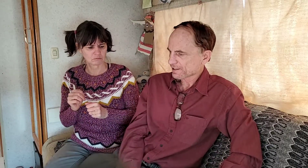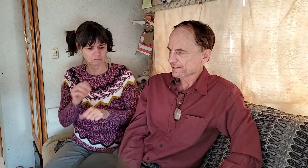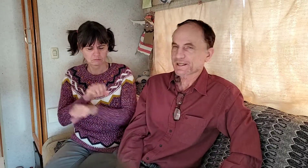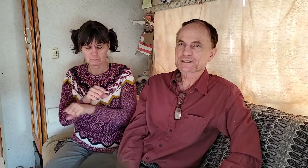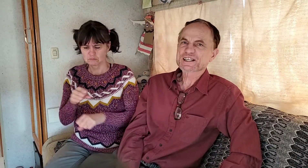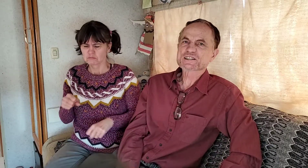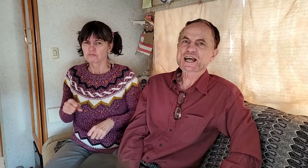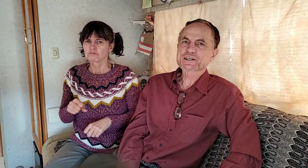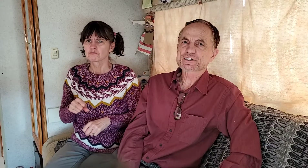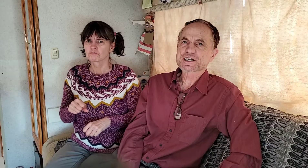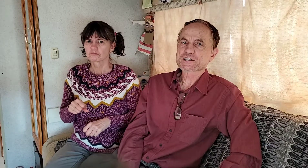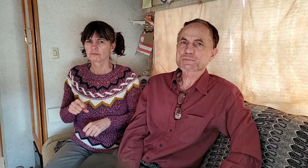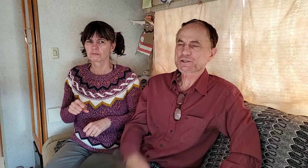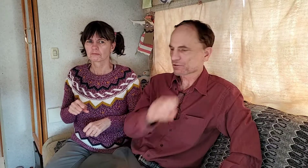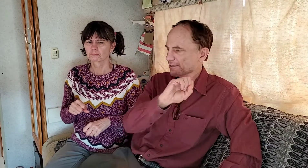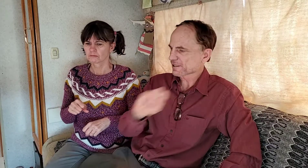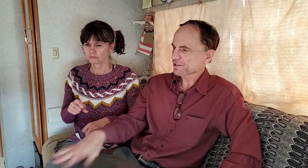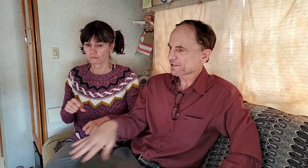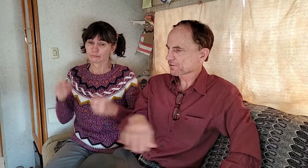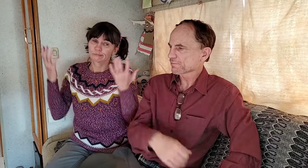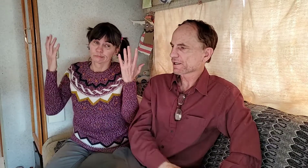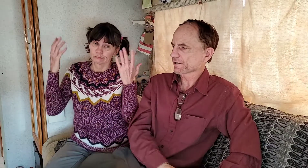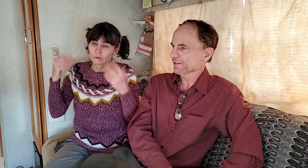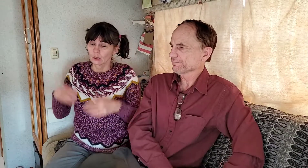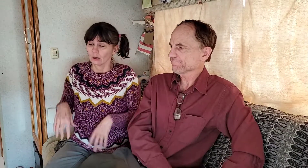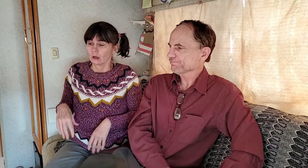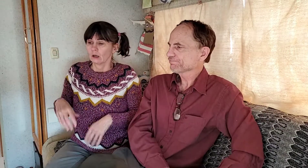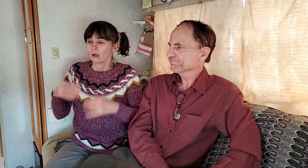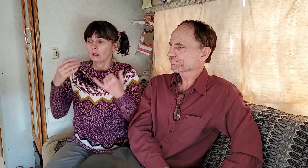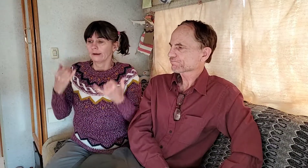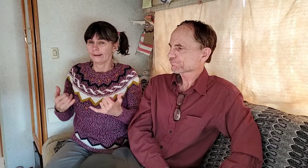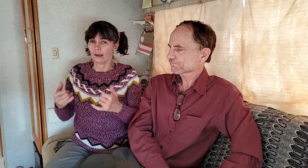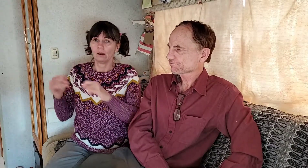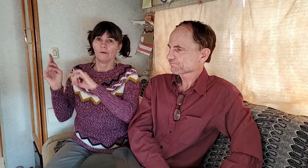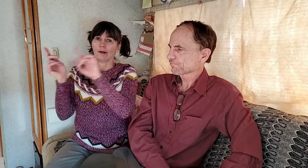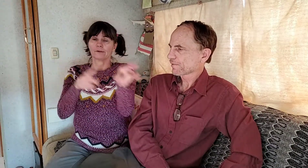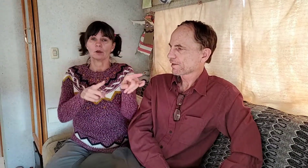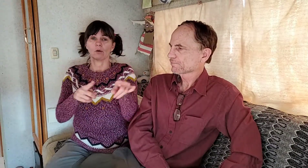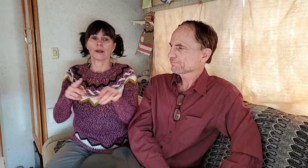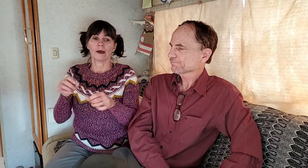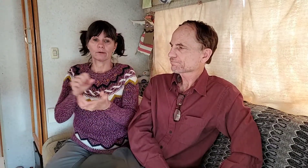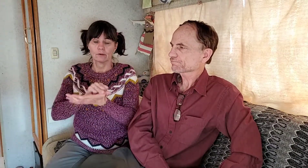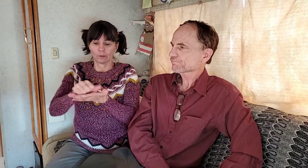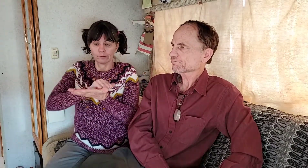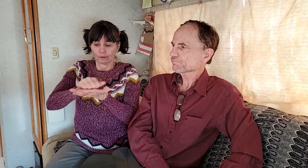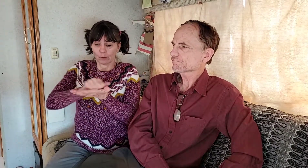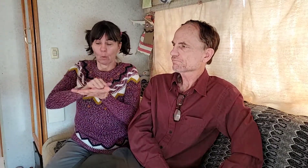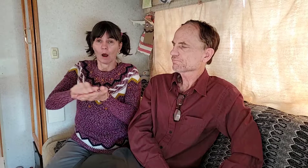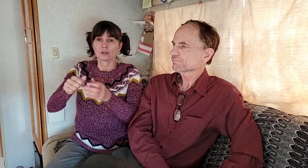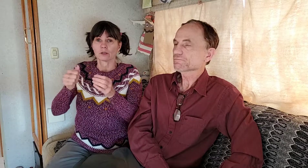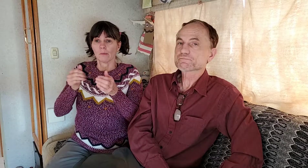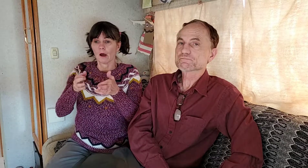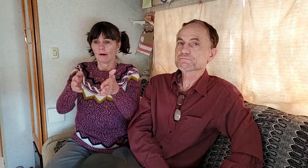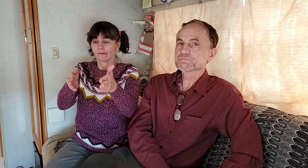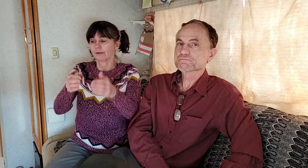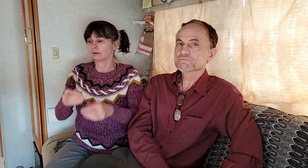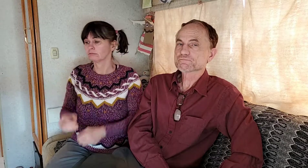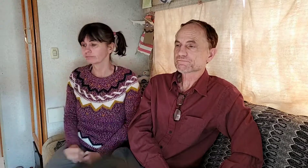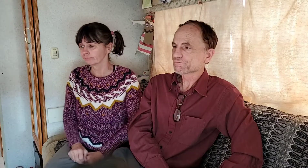they didn't like her getting special treatment, so they threw the mud on her. Now I'll have to go down to the river and wash them off.